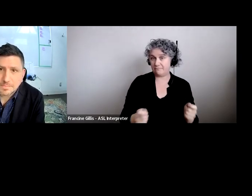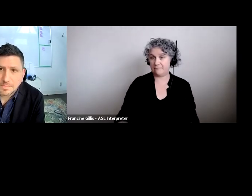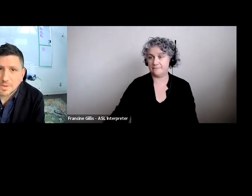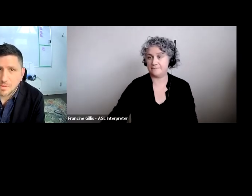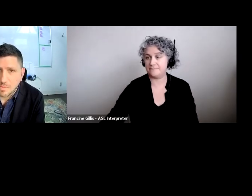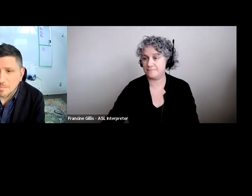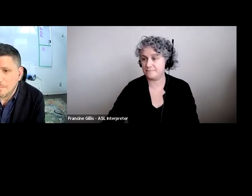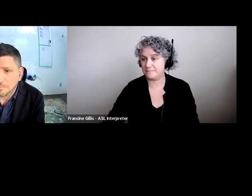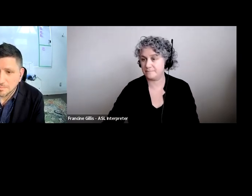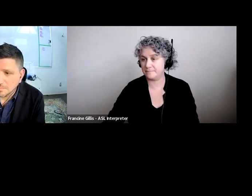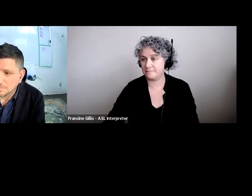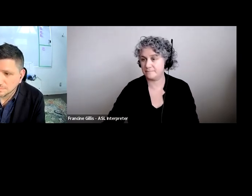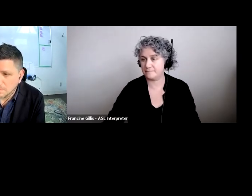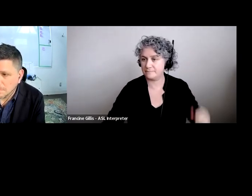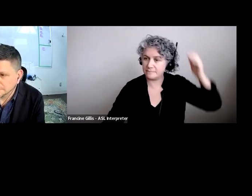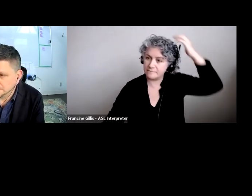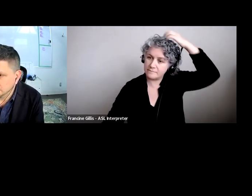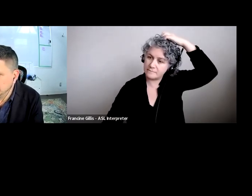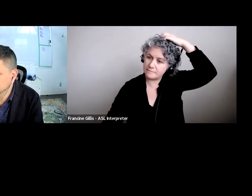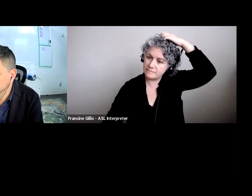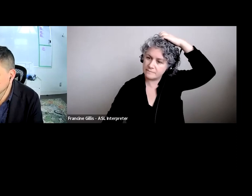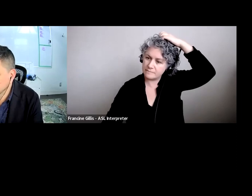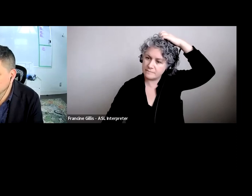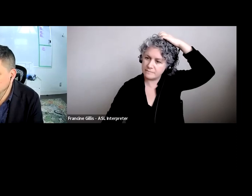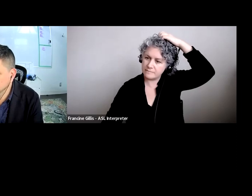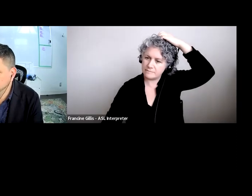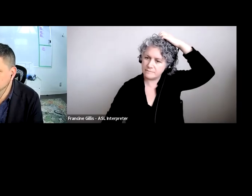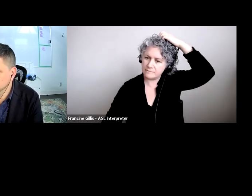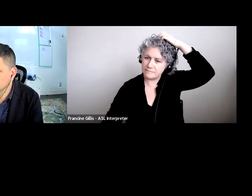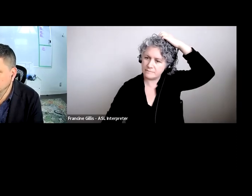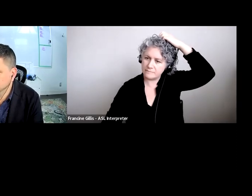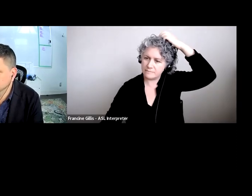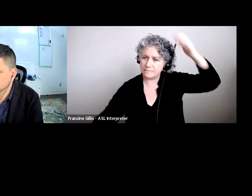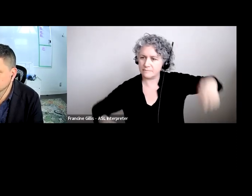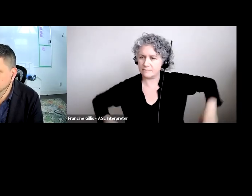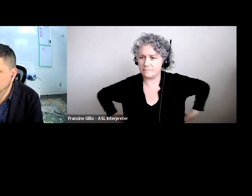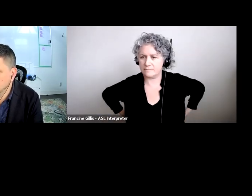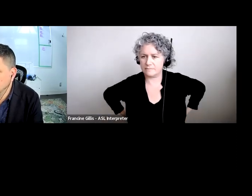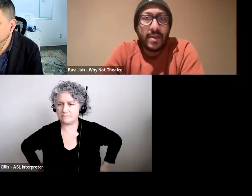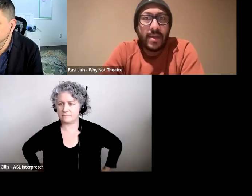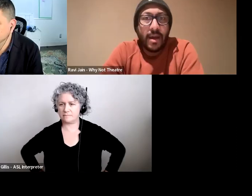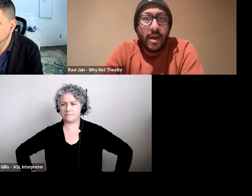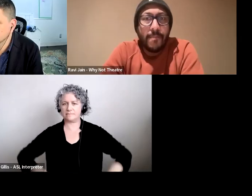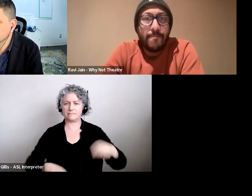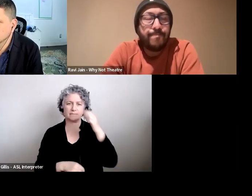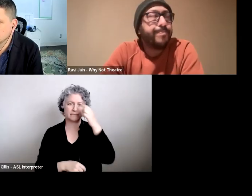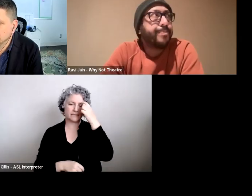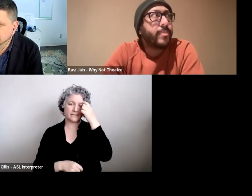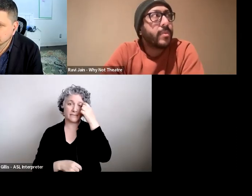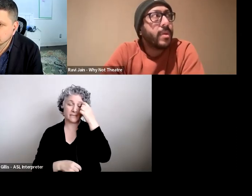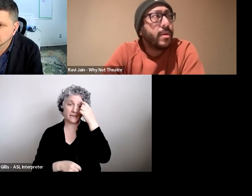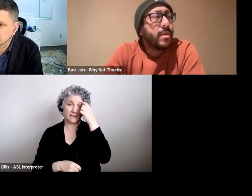I'll just piggyback with a different perspective too here for, you know, creators, and I think that